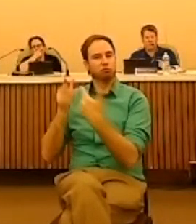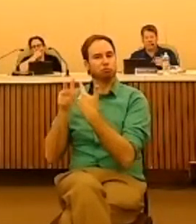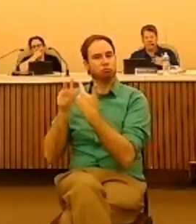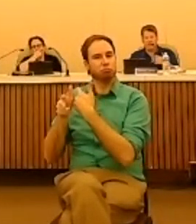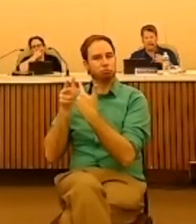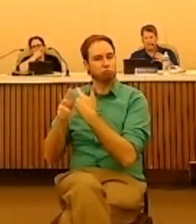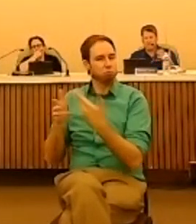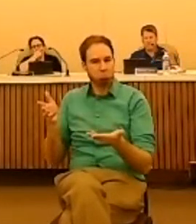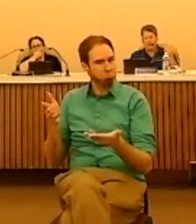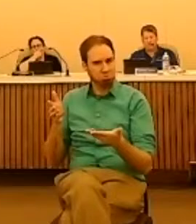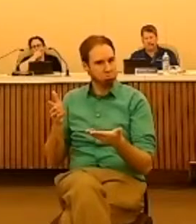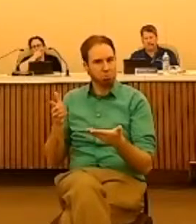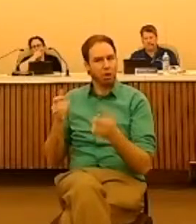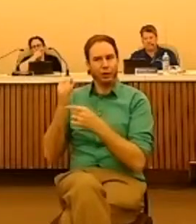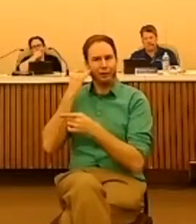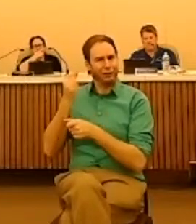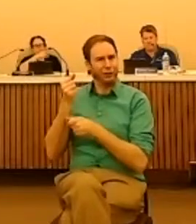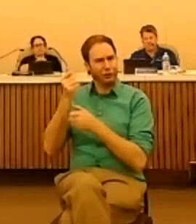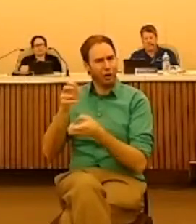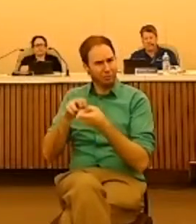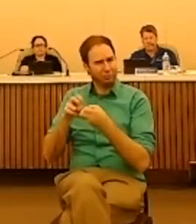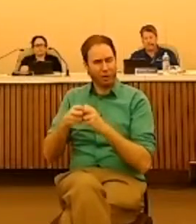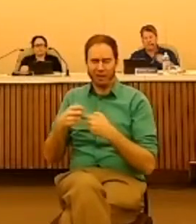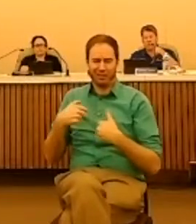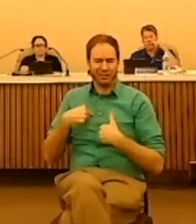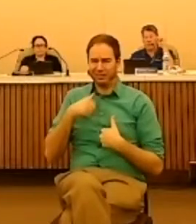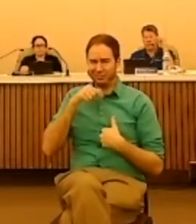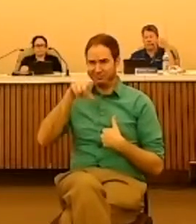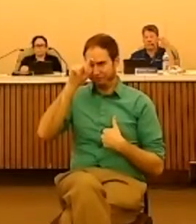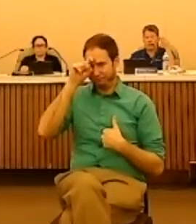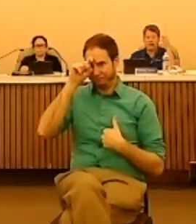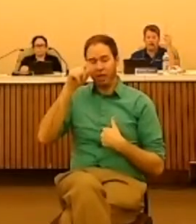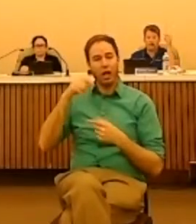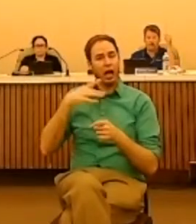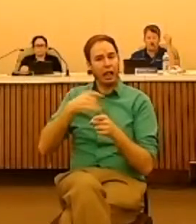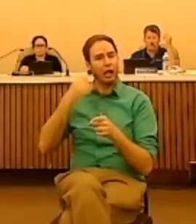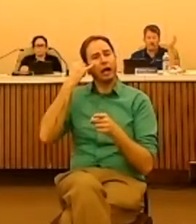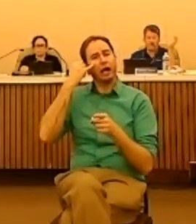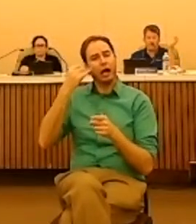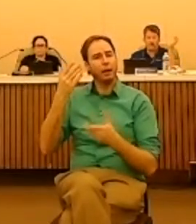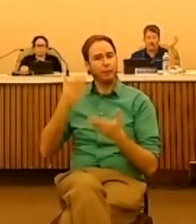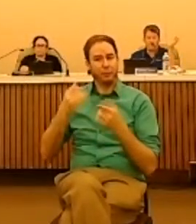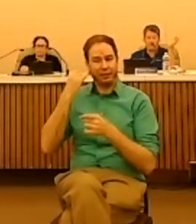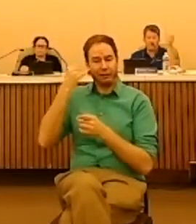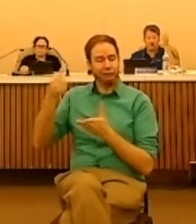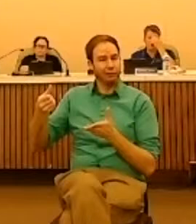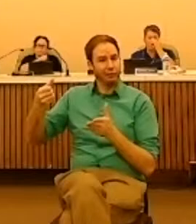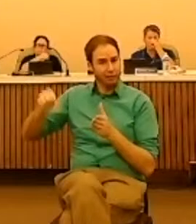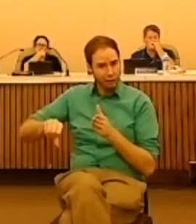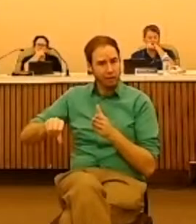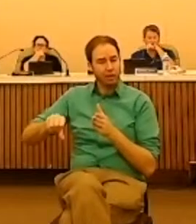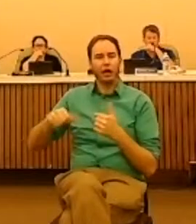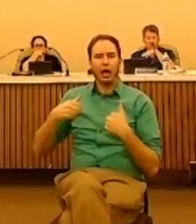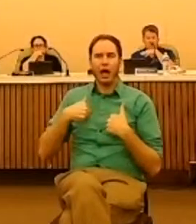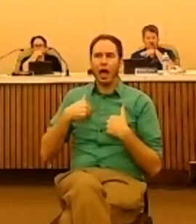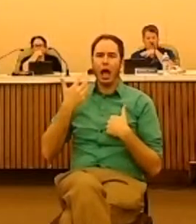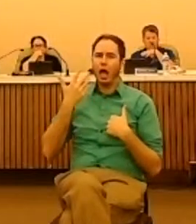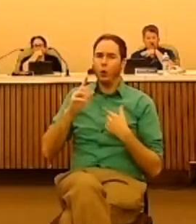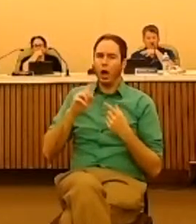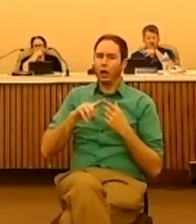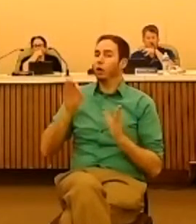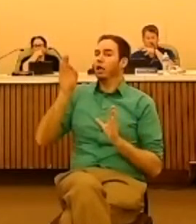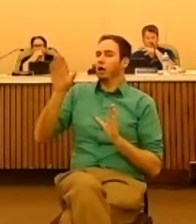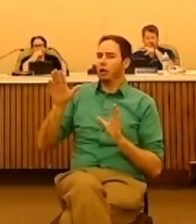this idea that it's somehow going to cause problems, I don't get. But I like your idea that if they can't, maybe it's, I don't want to start